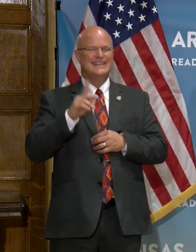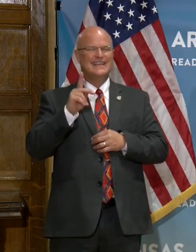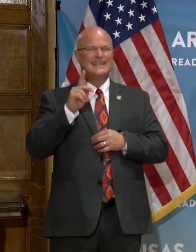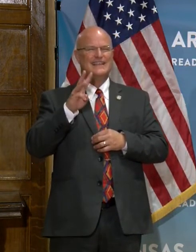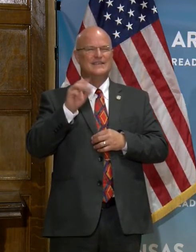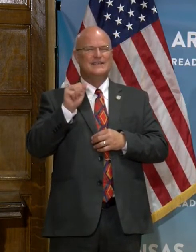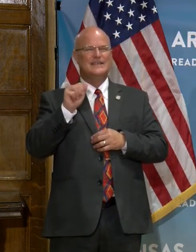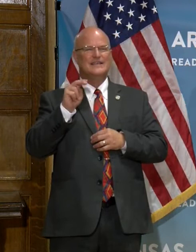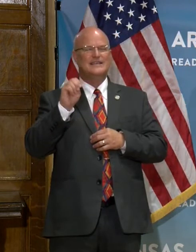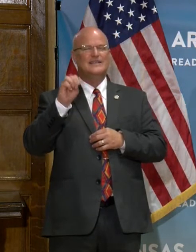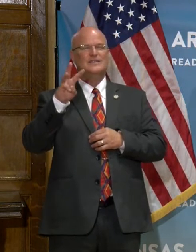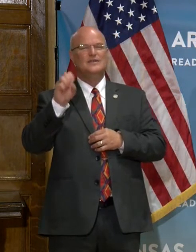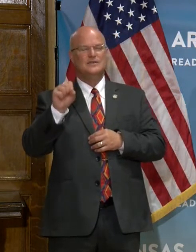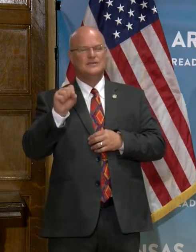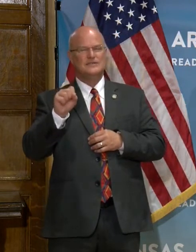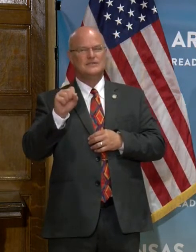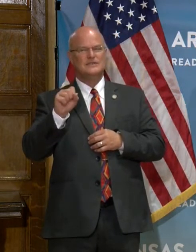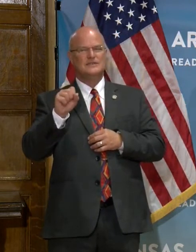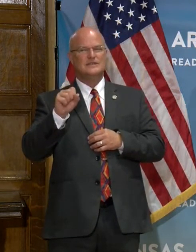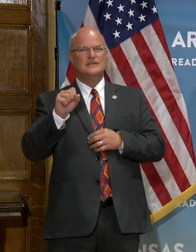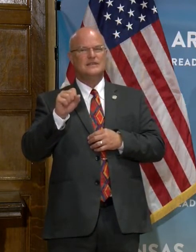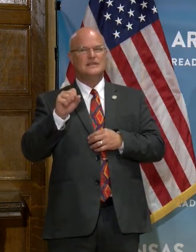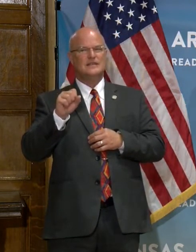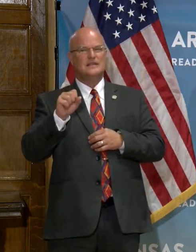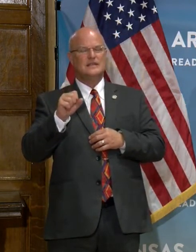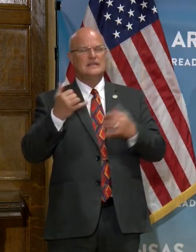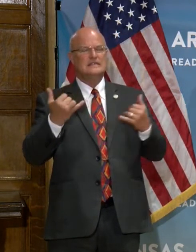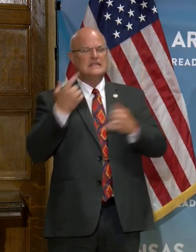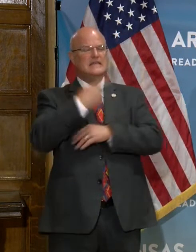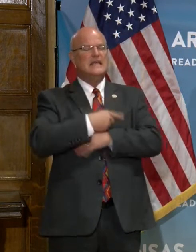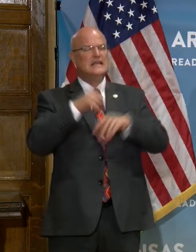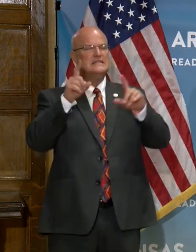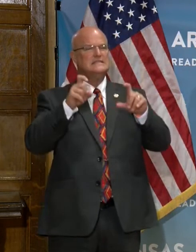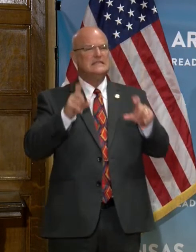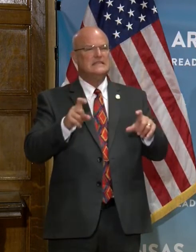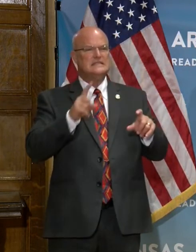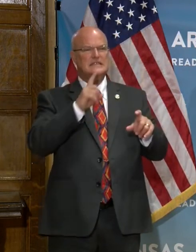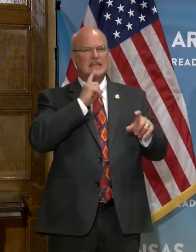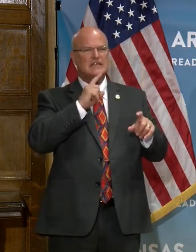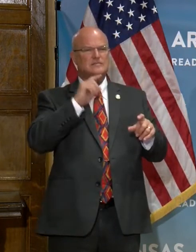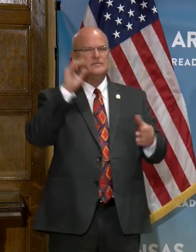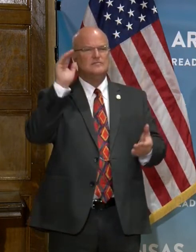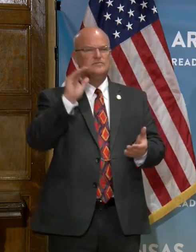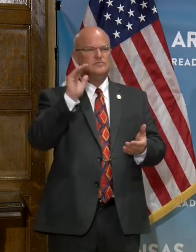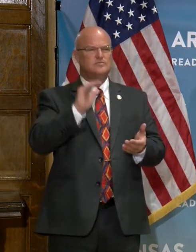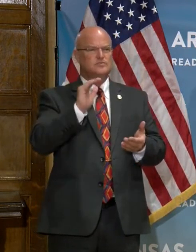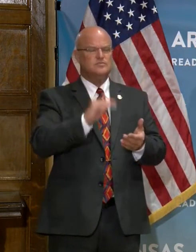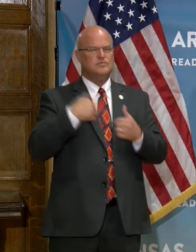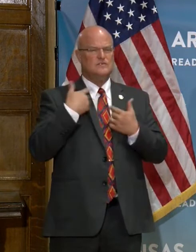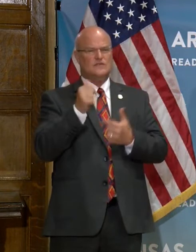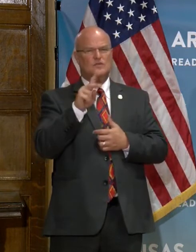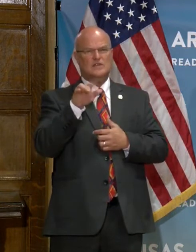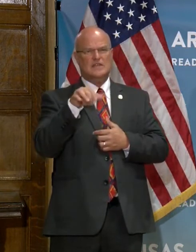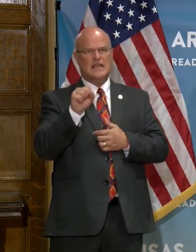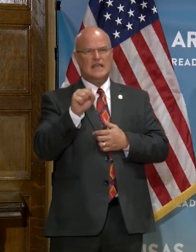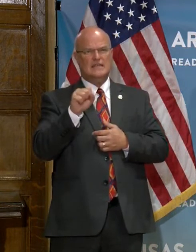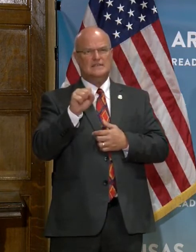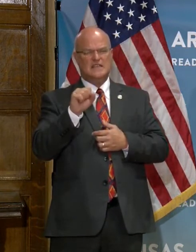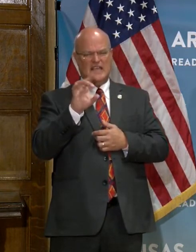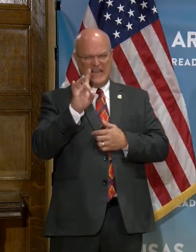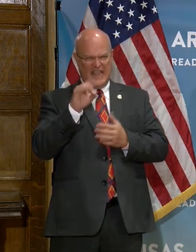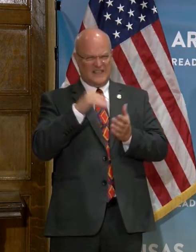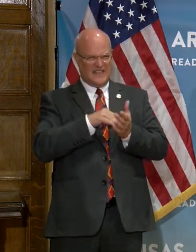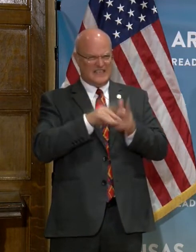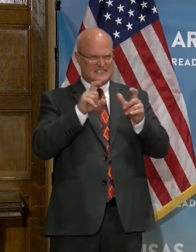Governor. Until today, testing had been kind of dropping significantly over the last few days. We had a peak of about